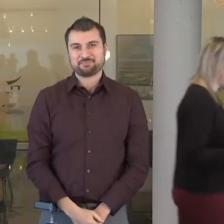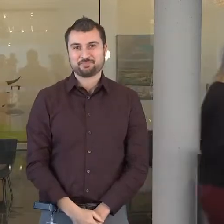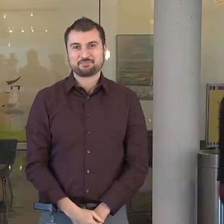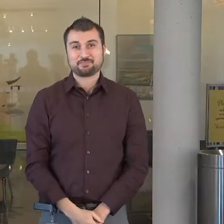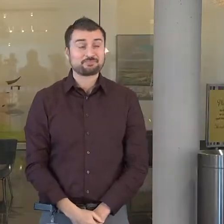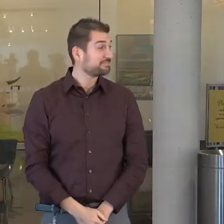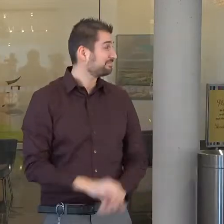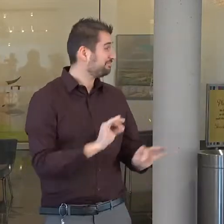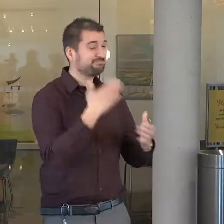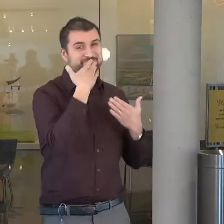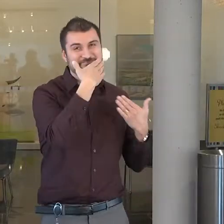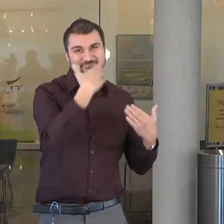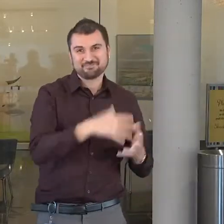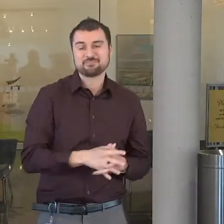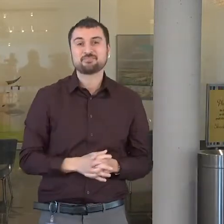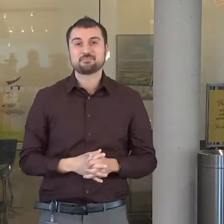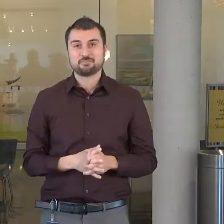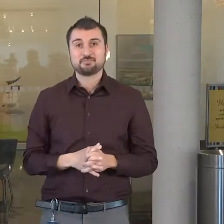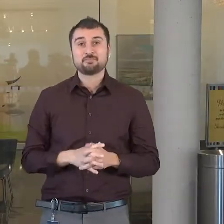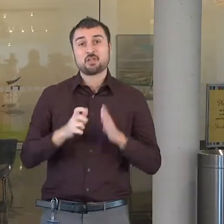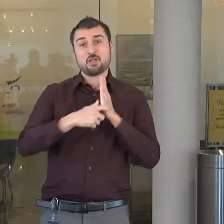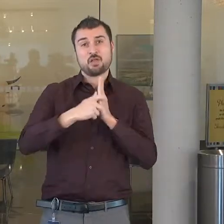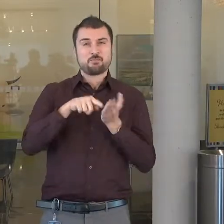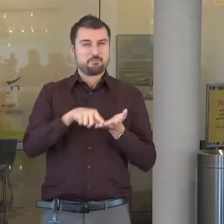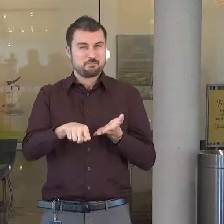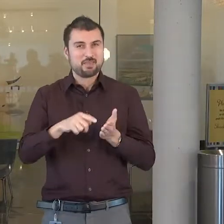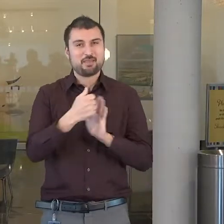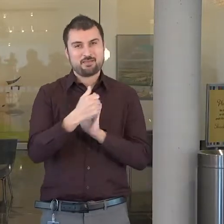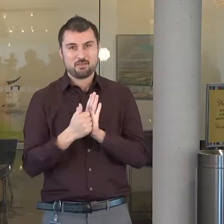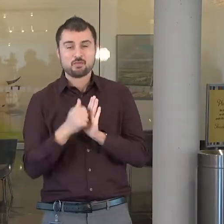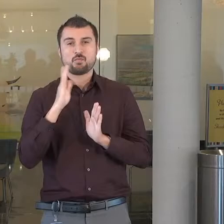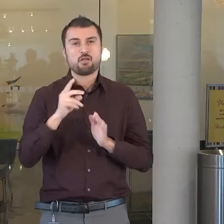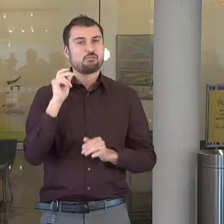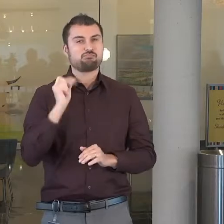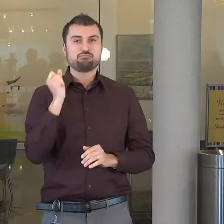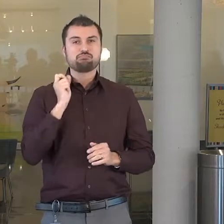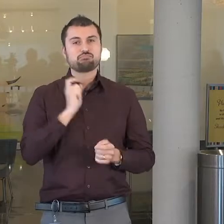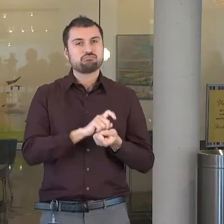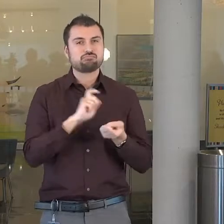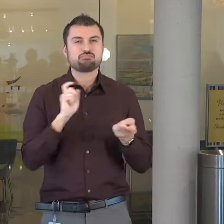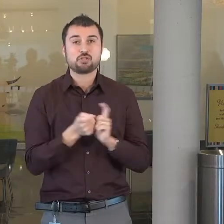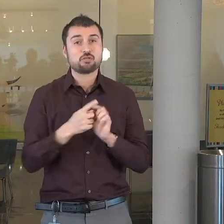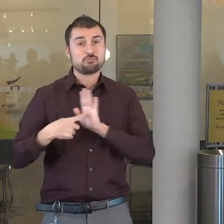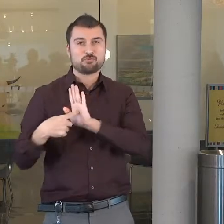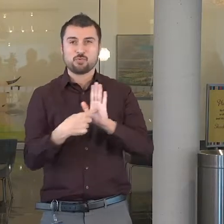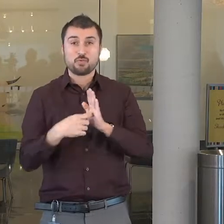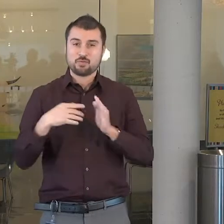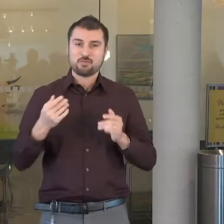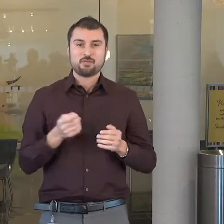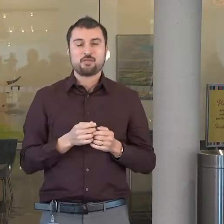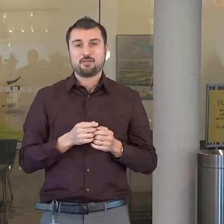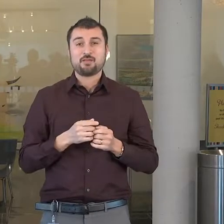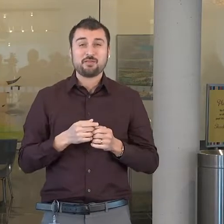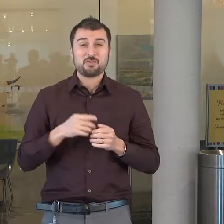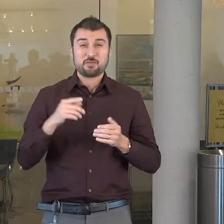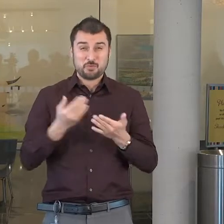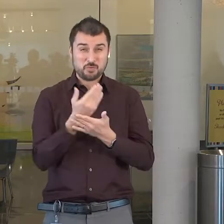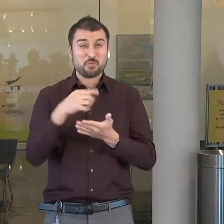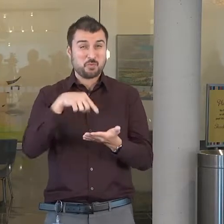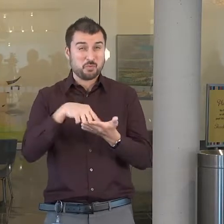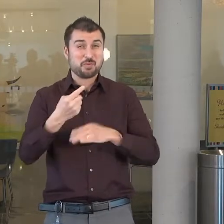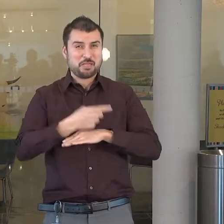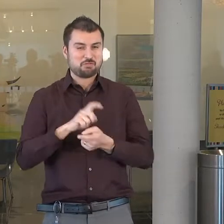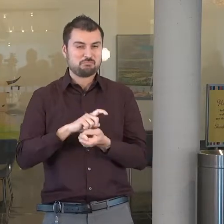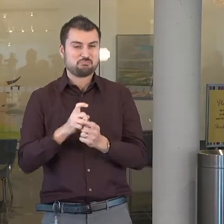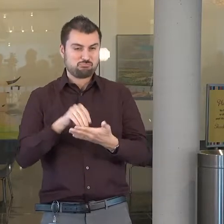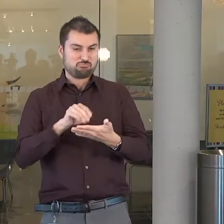All right, thank you. So auto pay accounts will automatically change to reflect the changes of the new due date. Again, most changes are